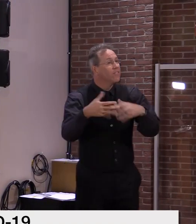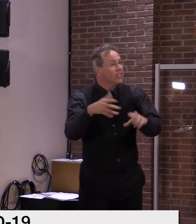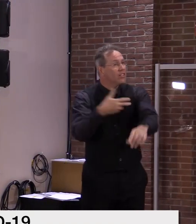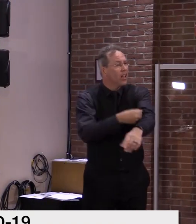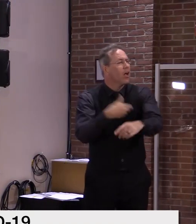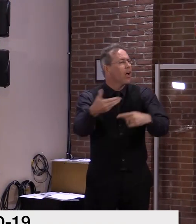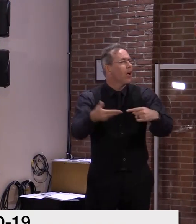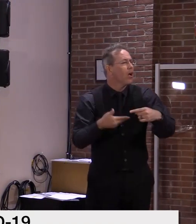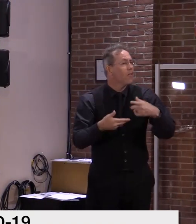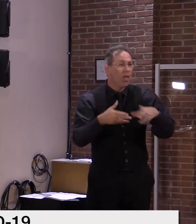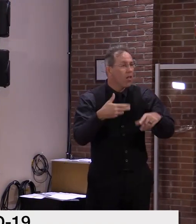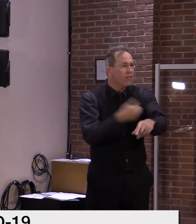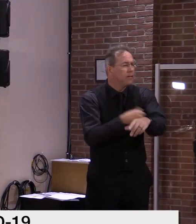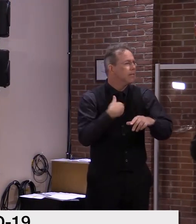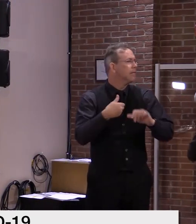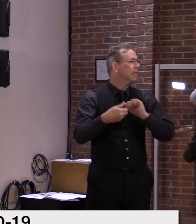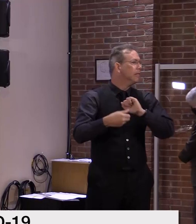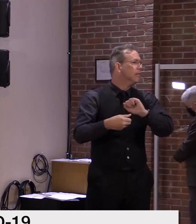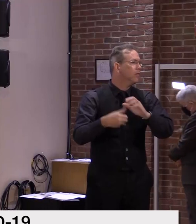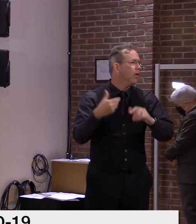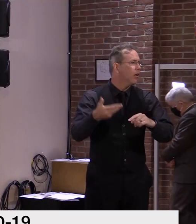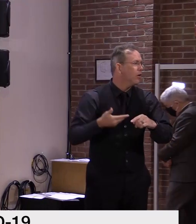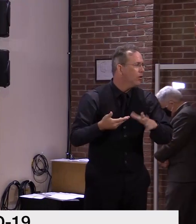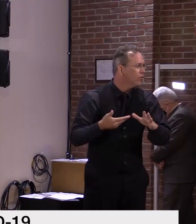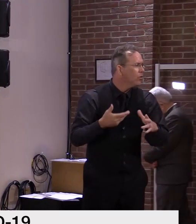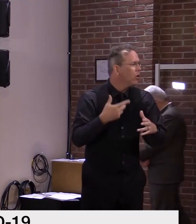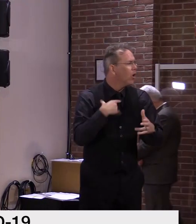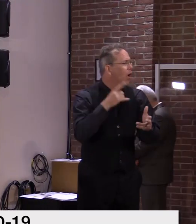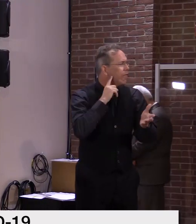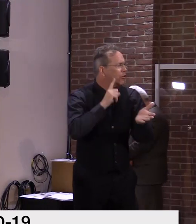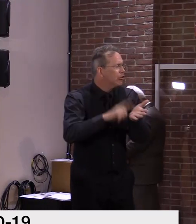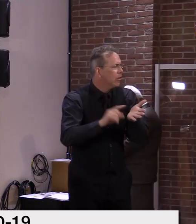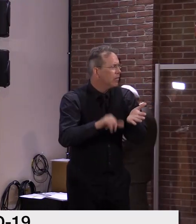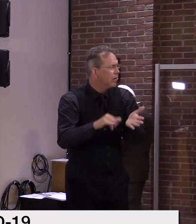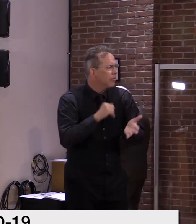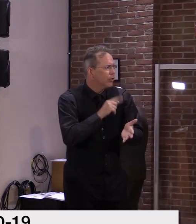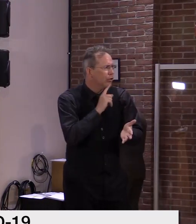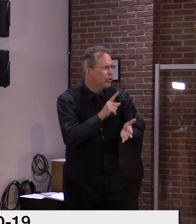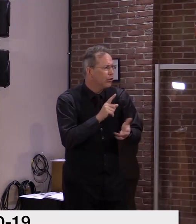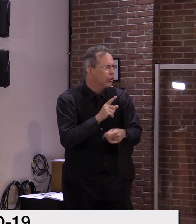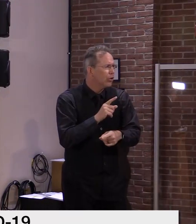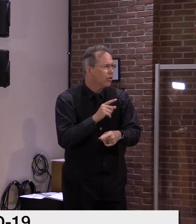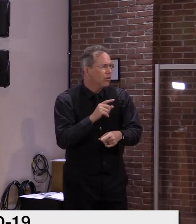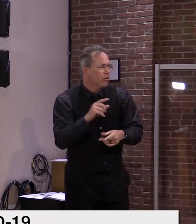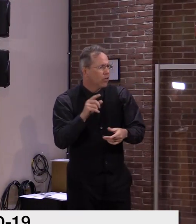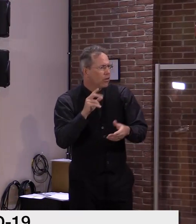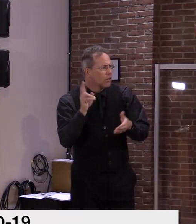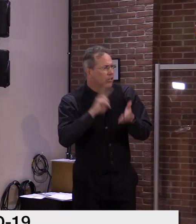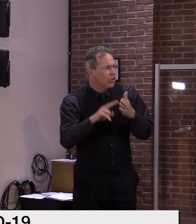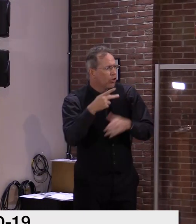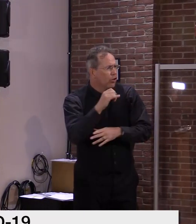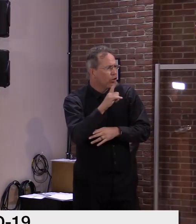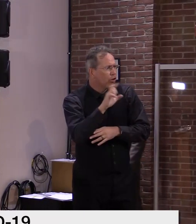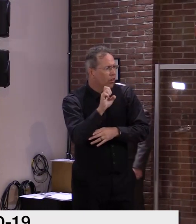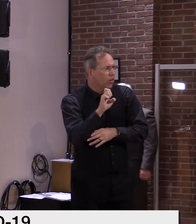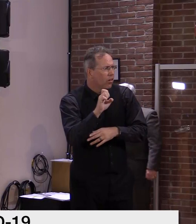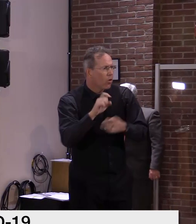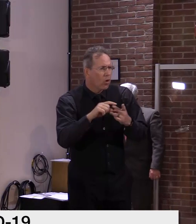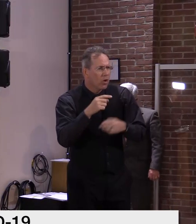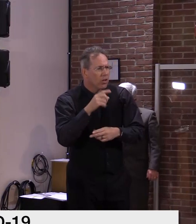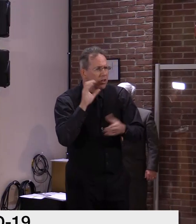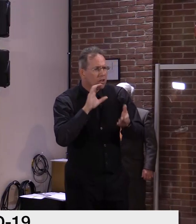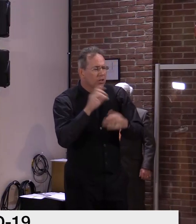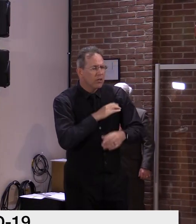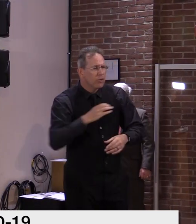unless I'm corrected by Secretary Curley or Commissioner Harrington. Who might have